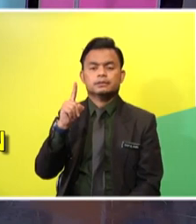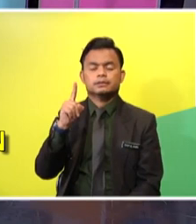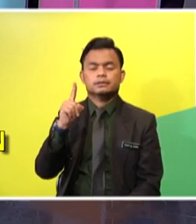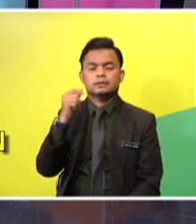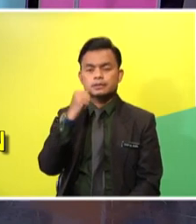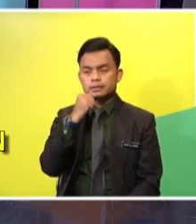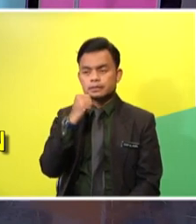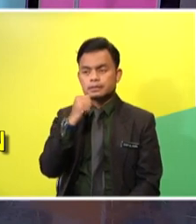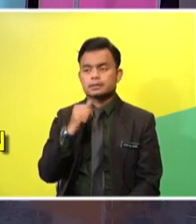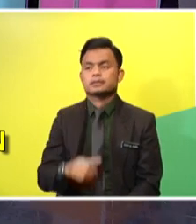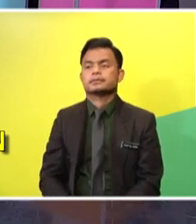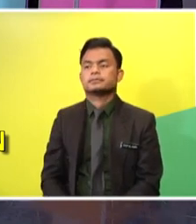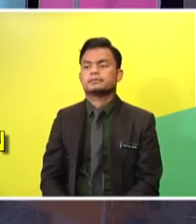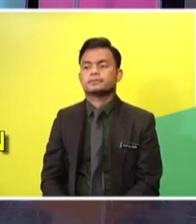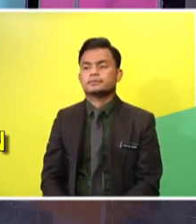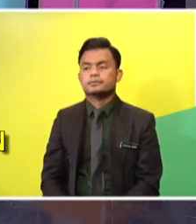1 sister.